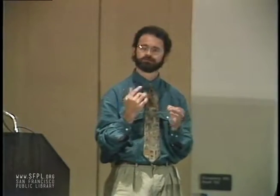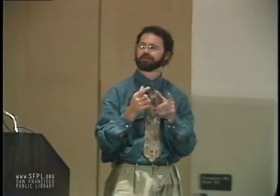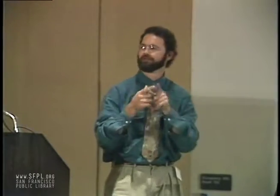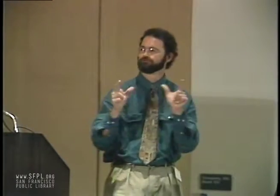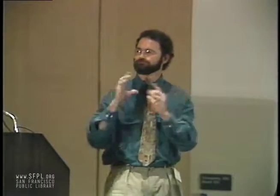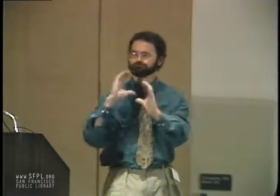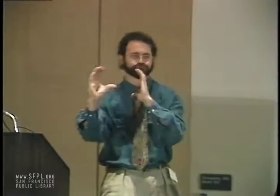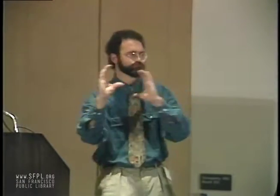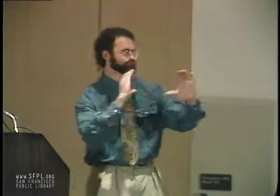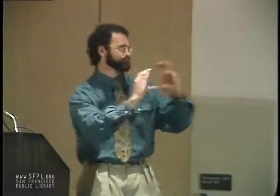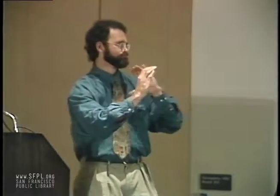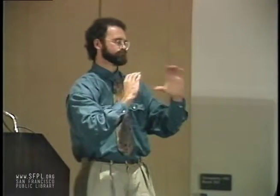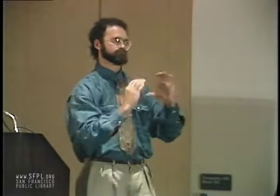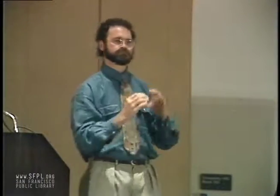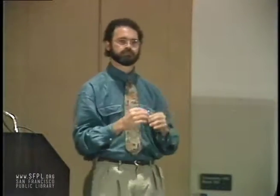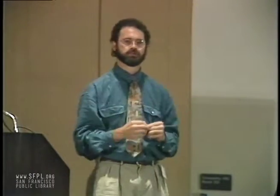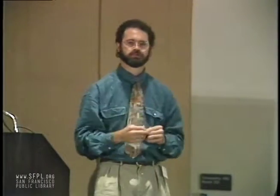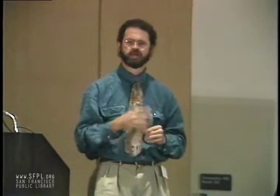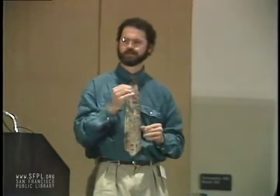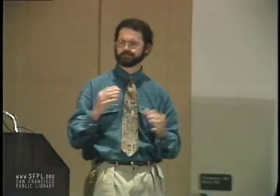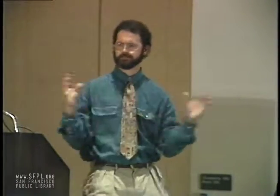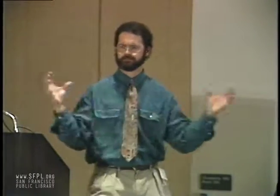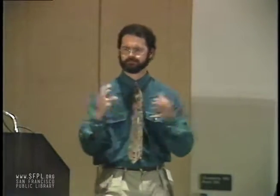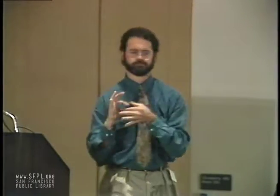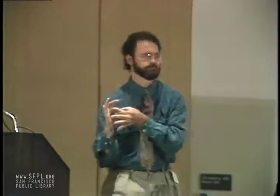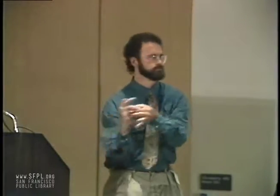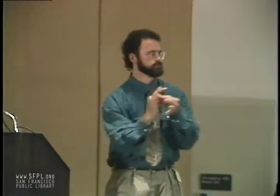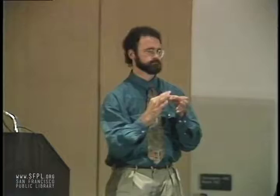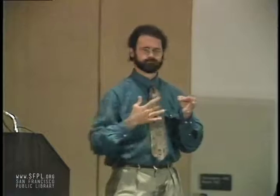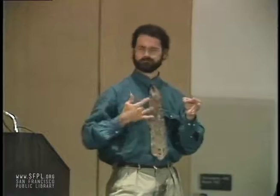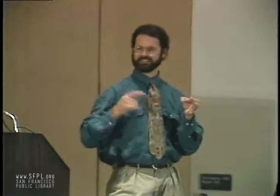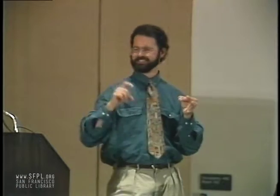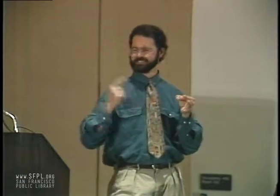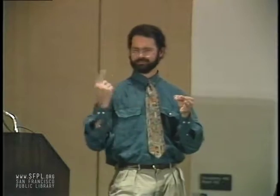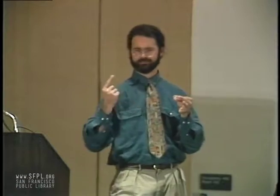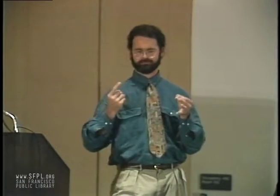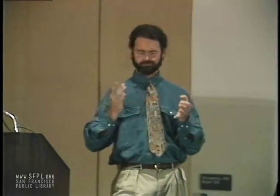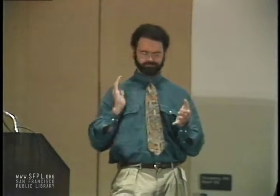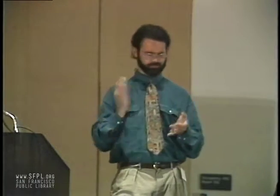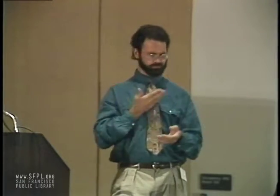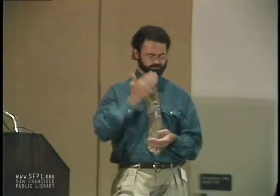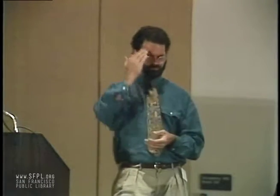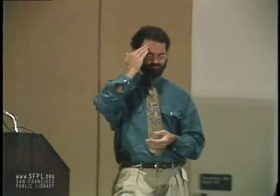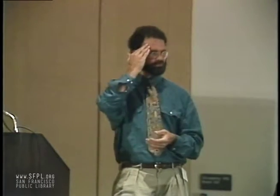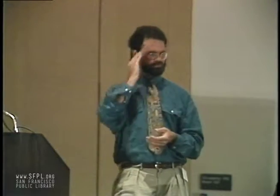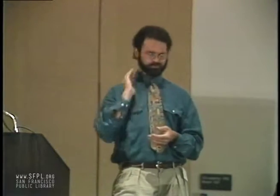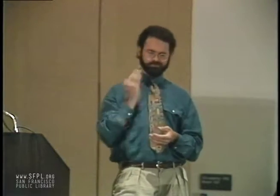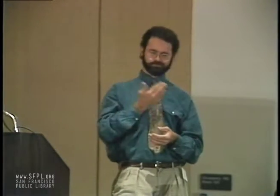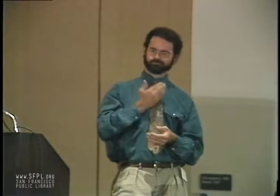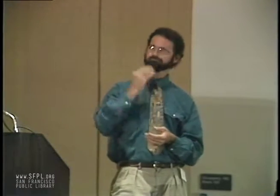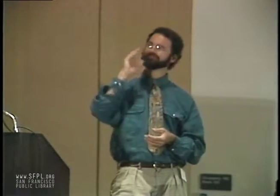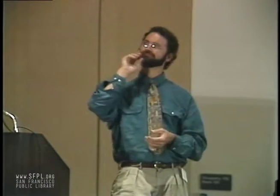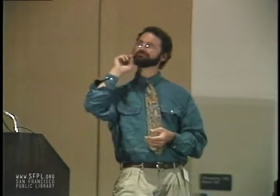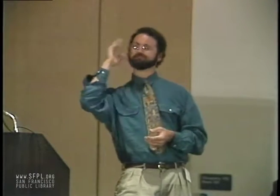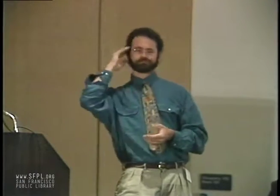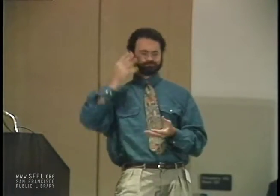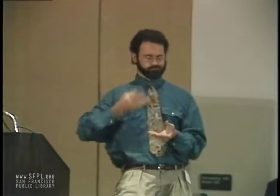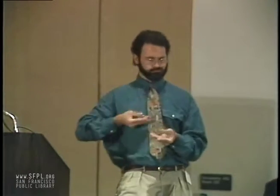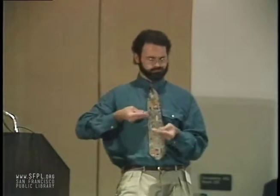And yet there are other cases where the goals are dissimilar, and so congruency is